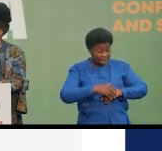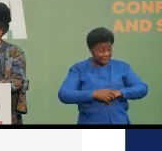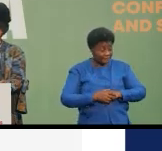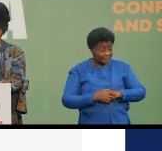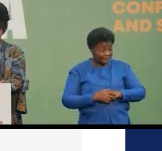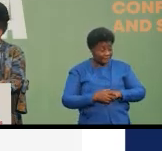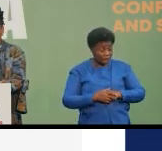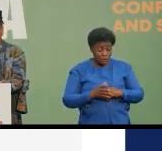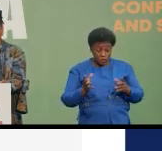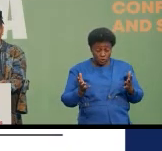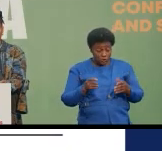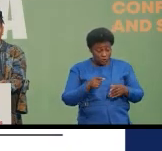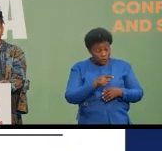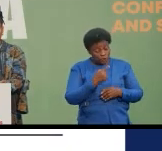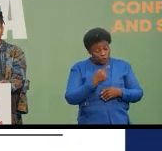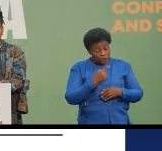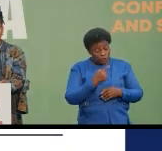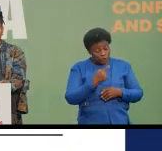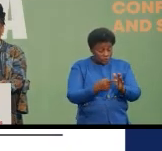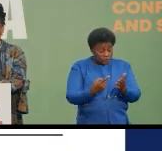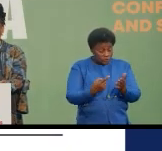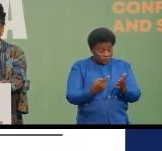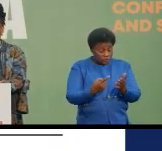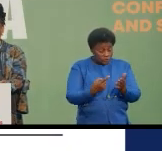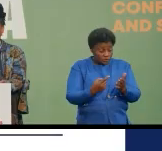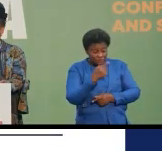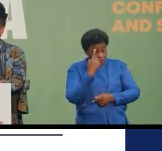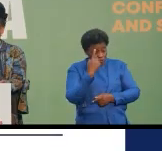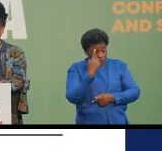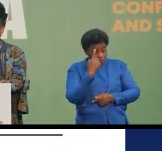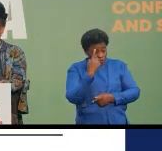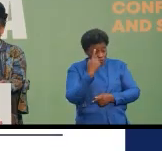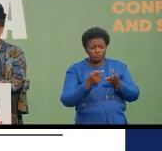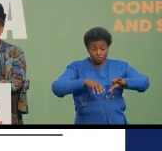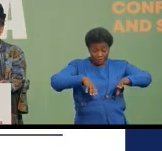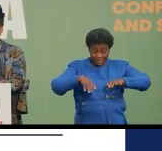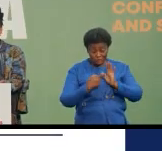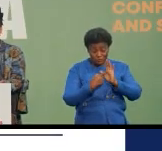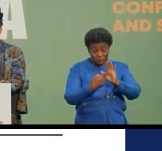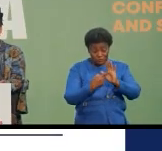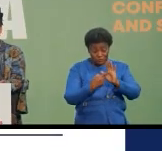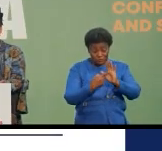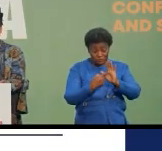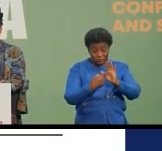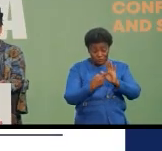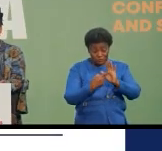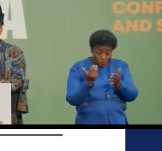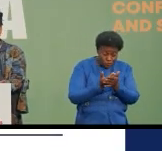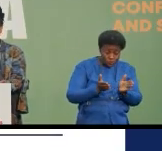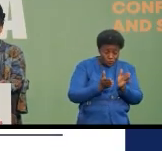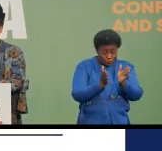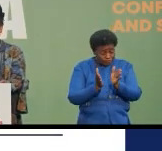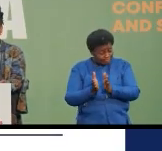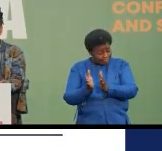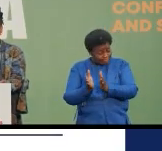The point of showing those 3 slides is just to demonstrate the importance of using modeling approaches and